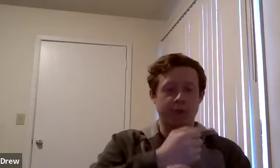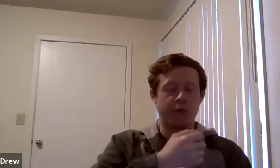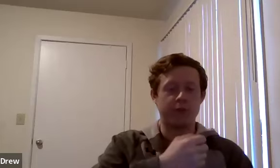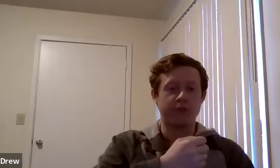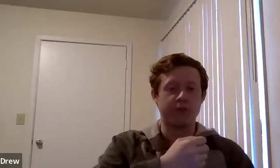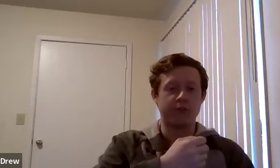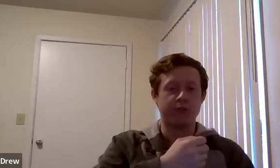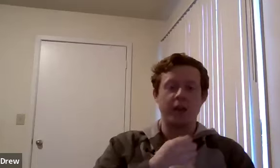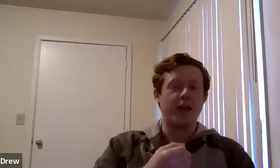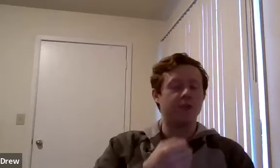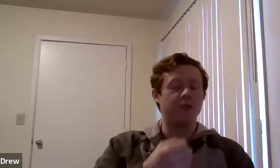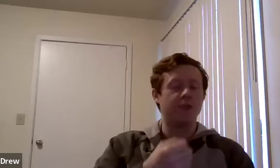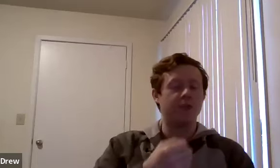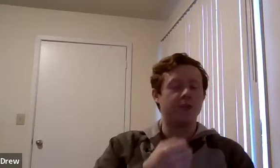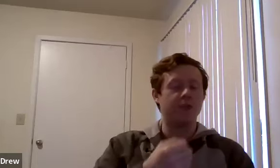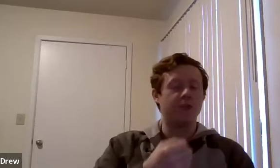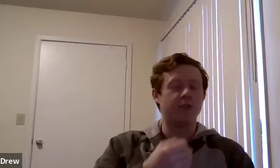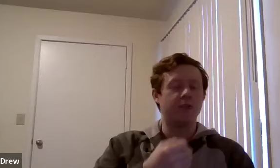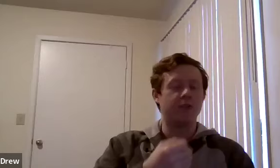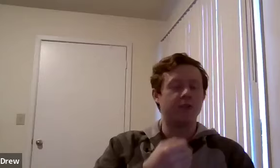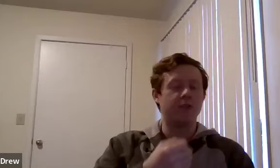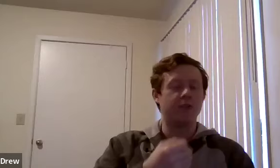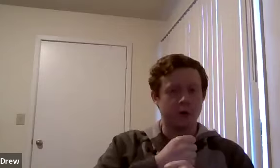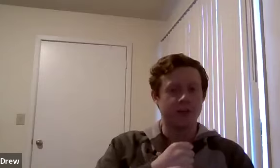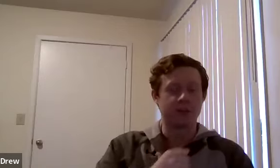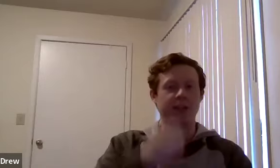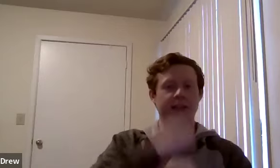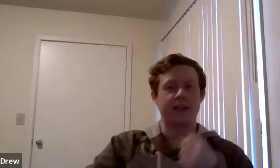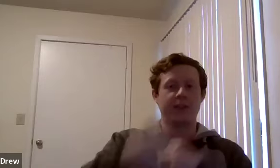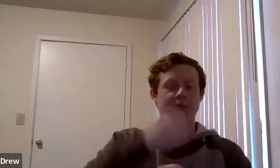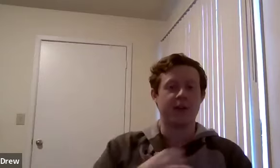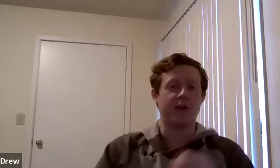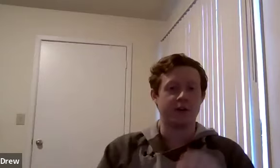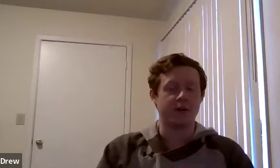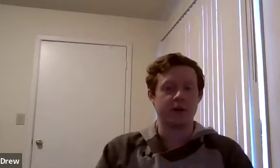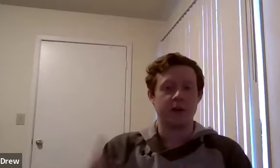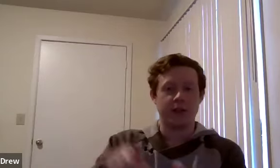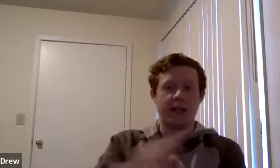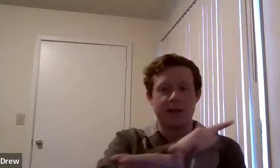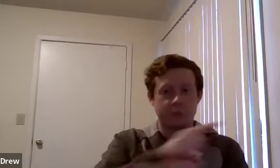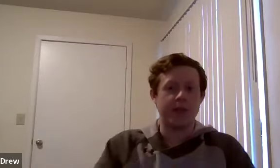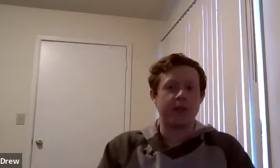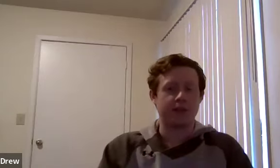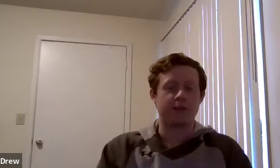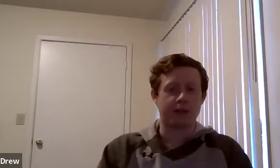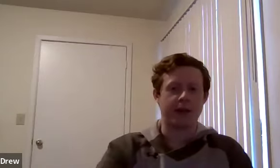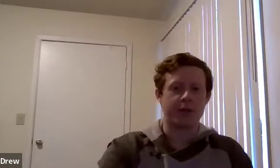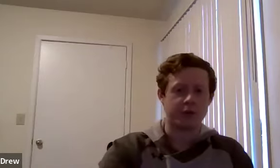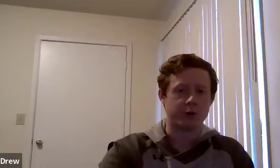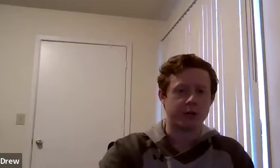for these signs, is a shortcut to say like last year or last week and things like that. Are there